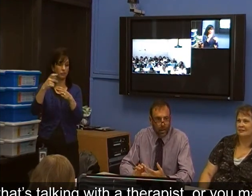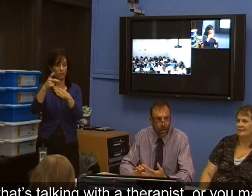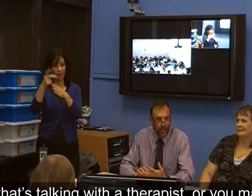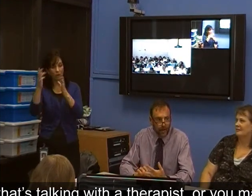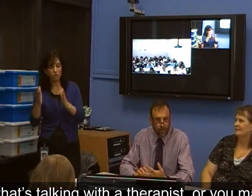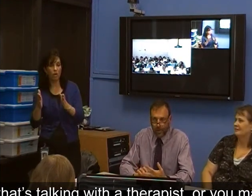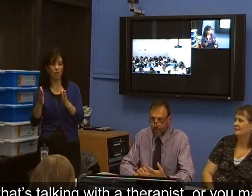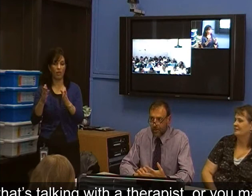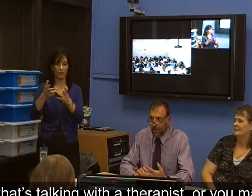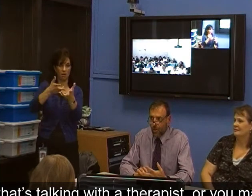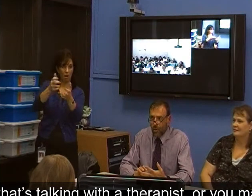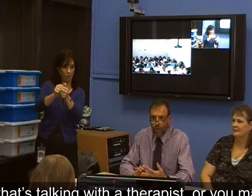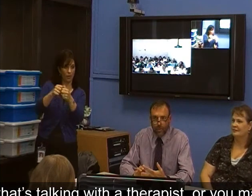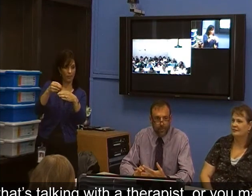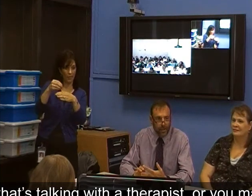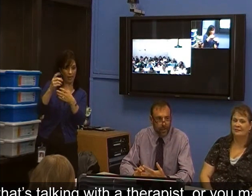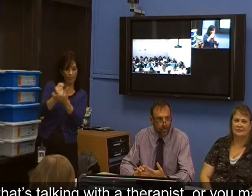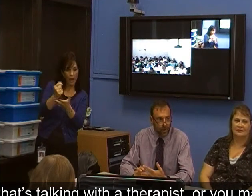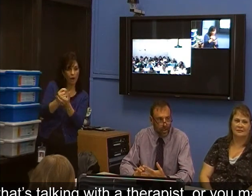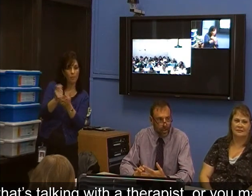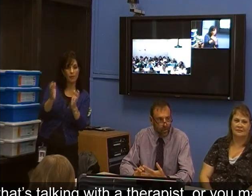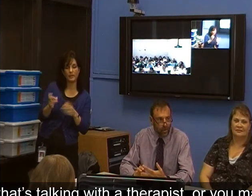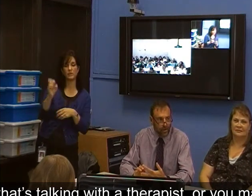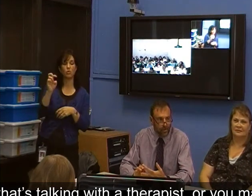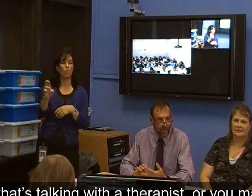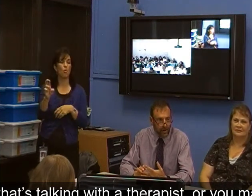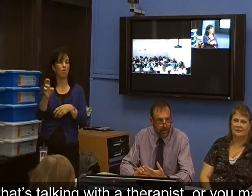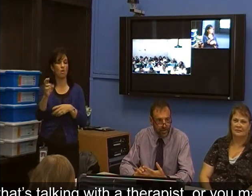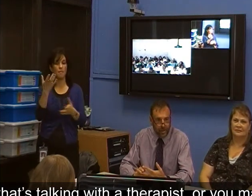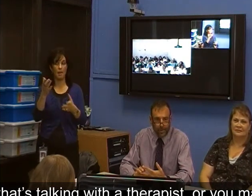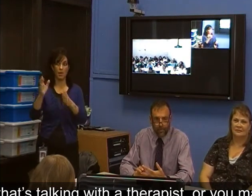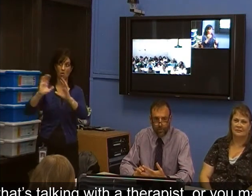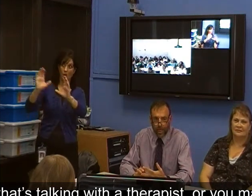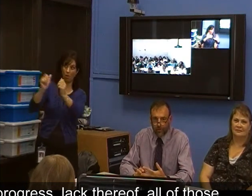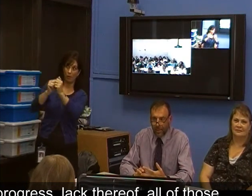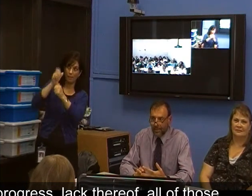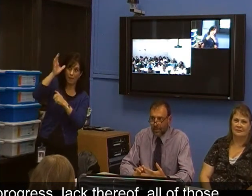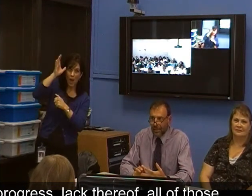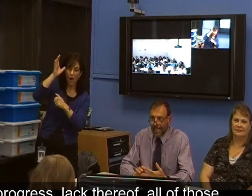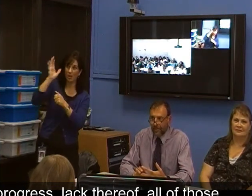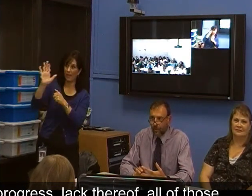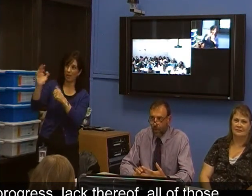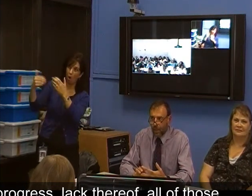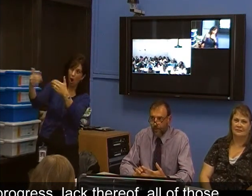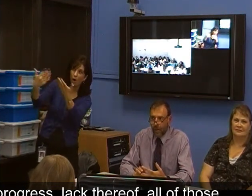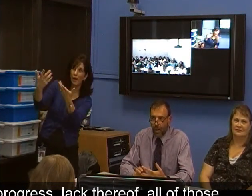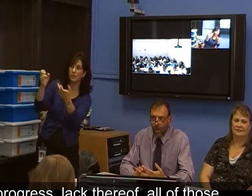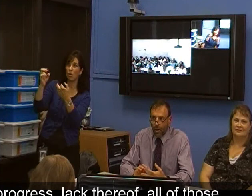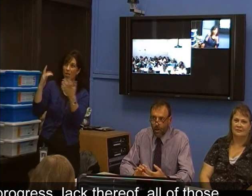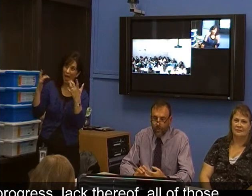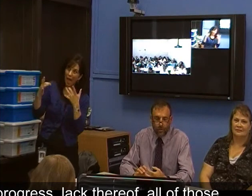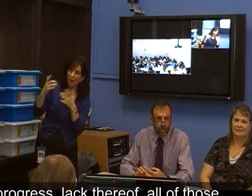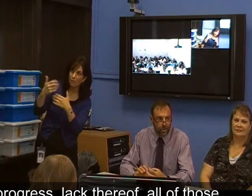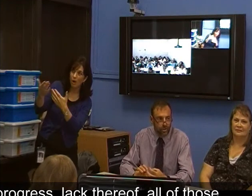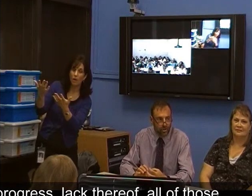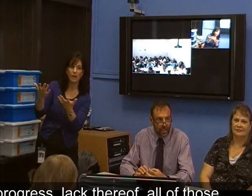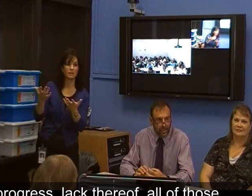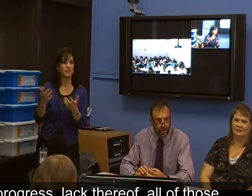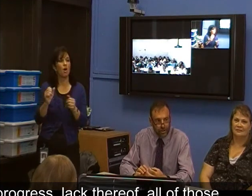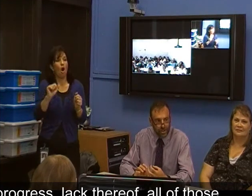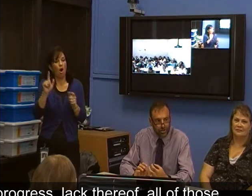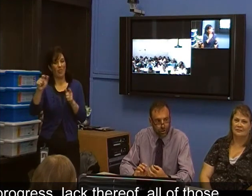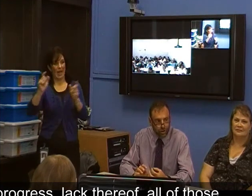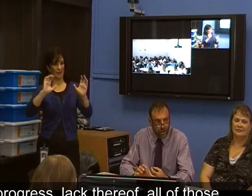a therapist, or you may be communicating with the parent about progress, lack thereof, all of those